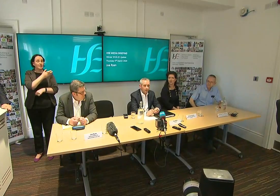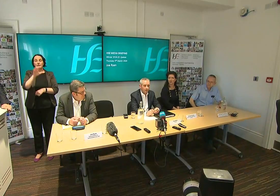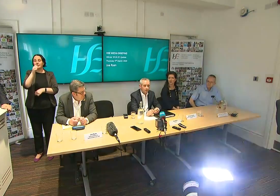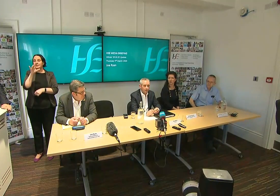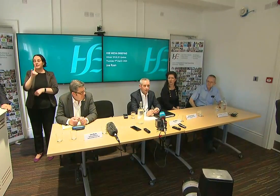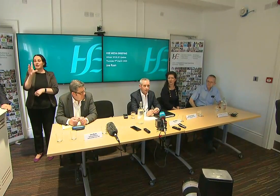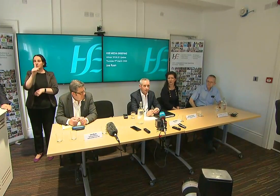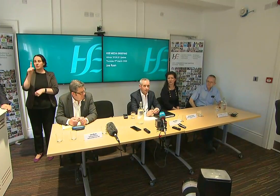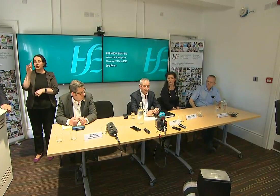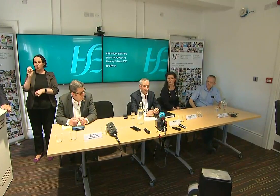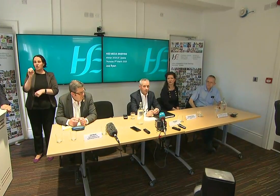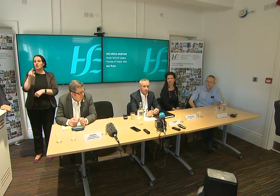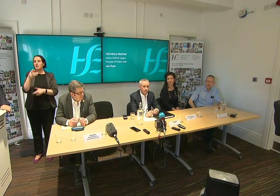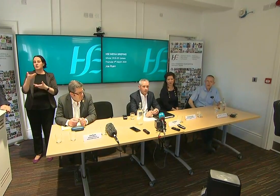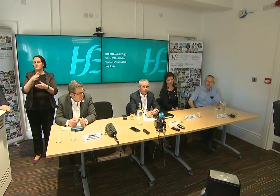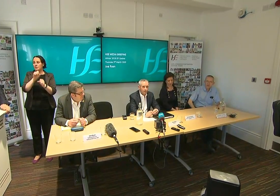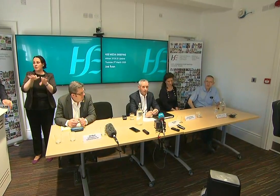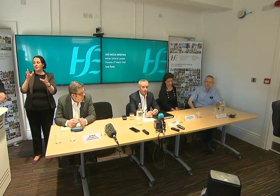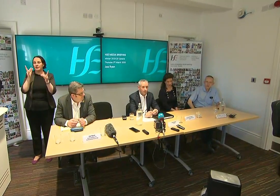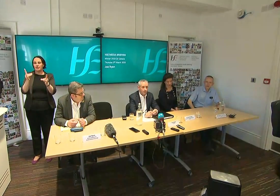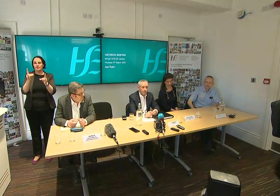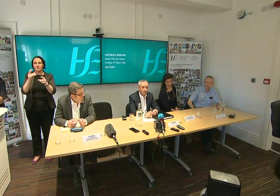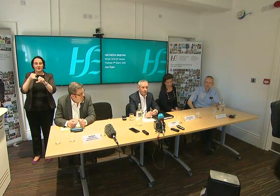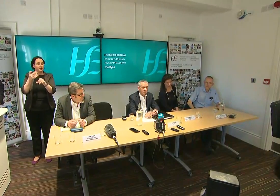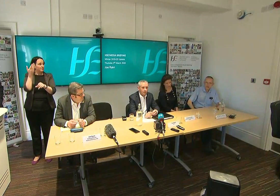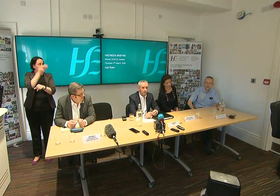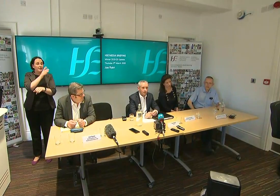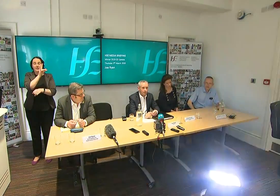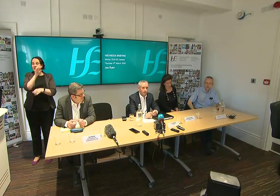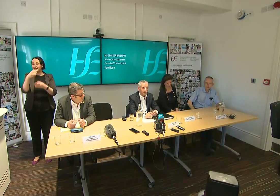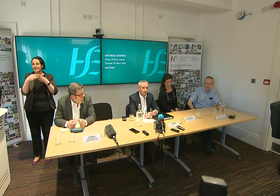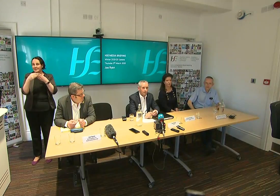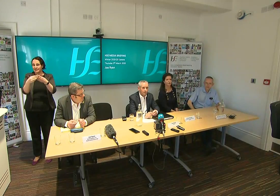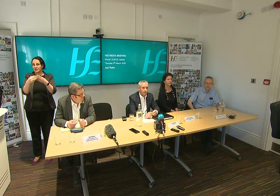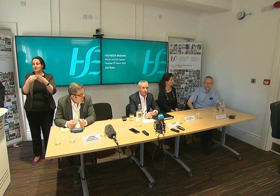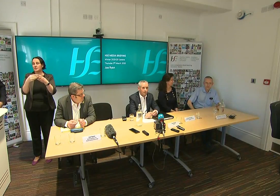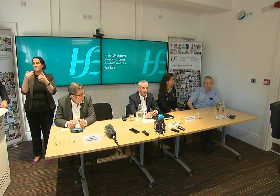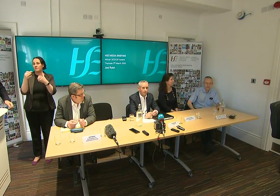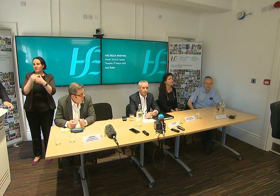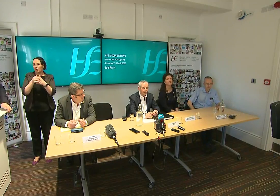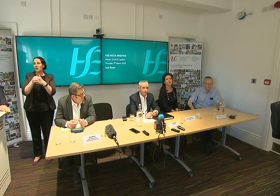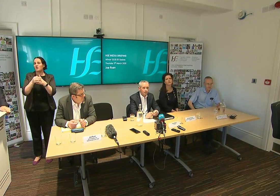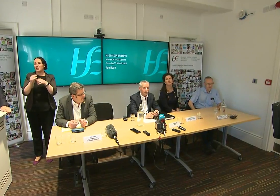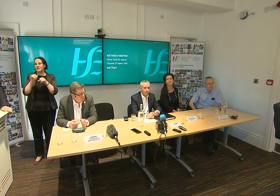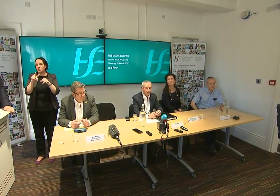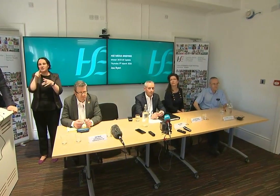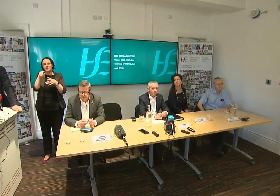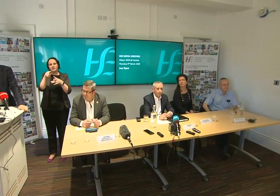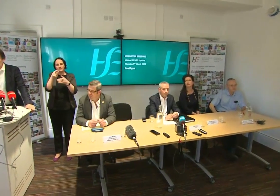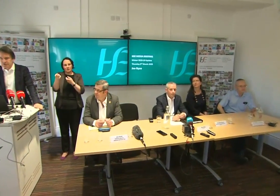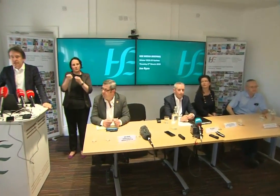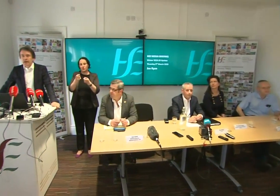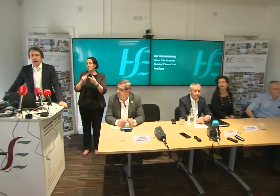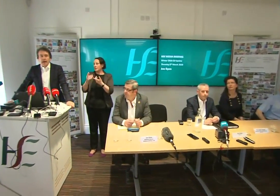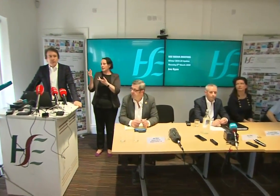Doyle, Consultant for the Cabinet. HSE Lead for Antimicrobial Resistance and Infection Control, Martin Corbett. Okay, and I'm